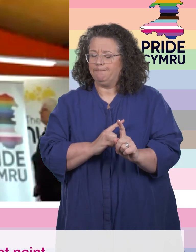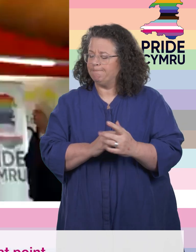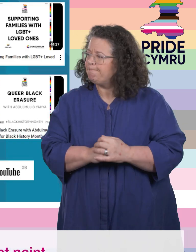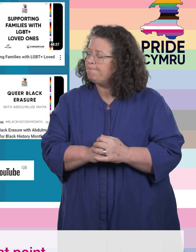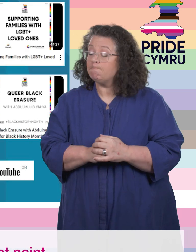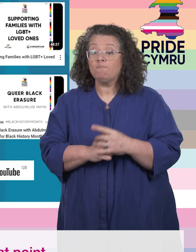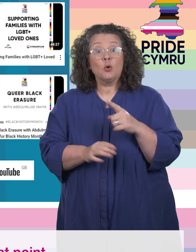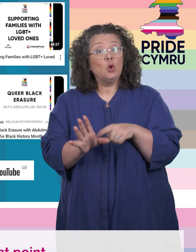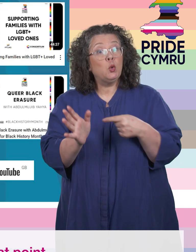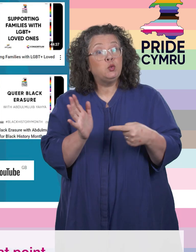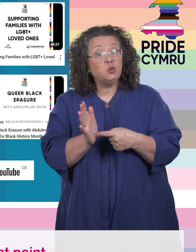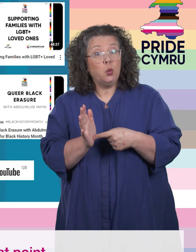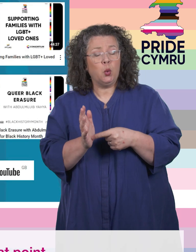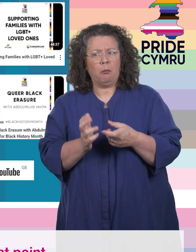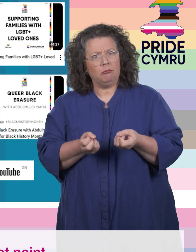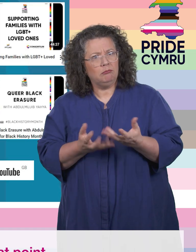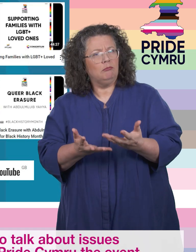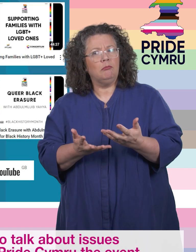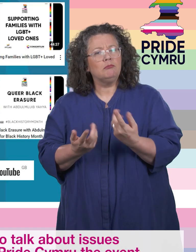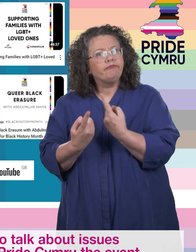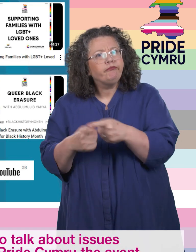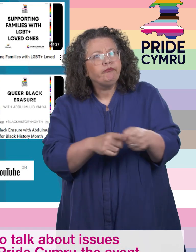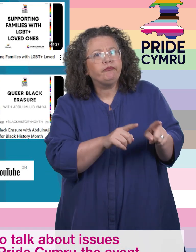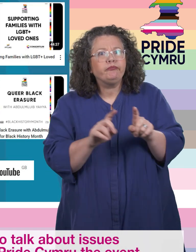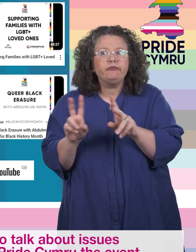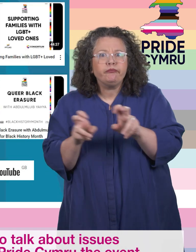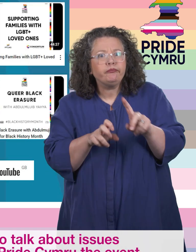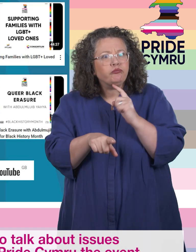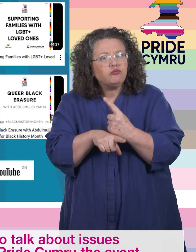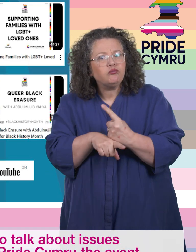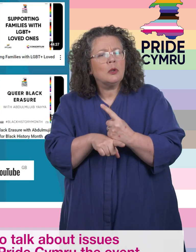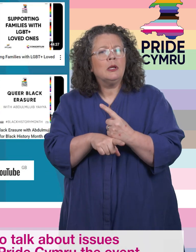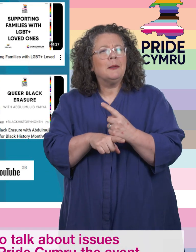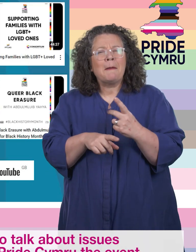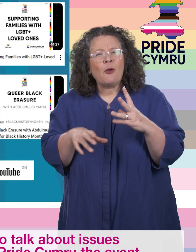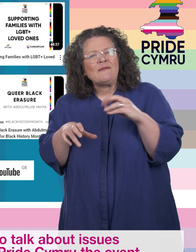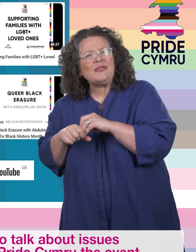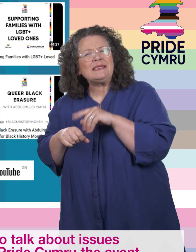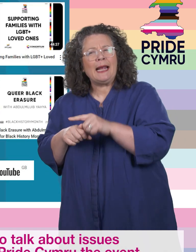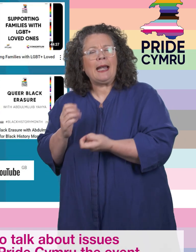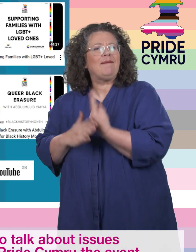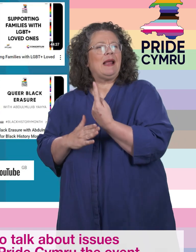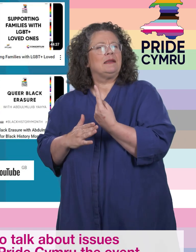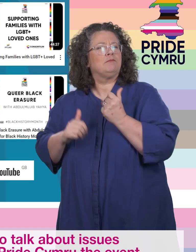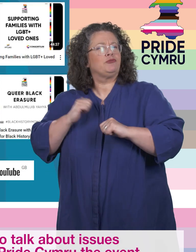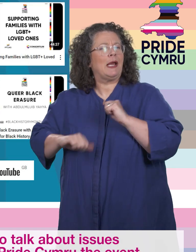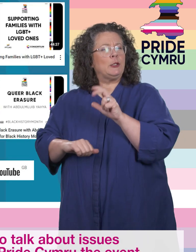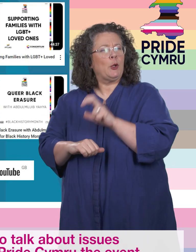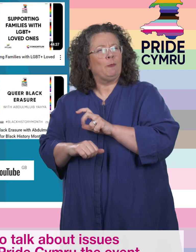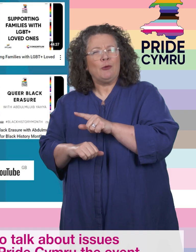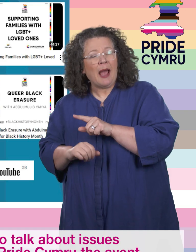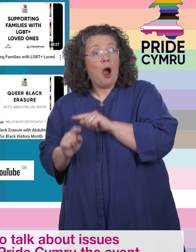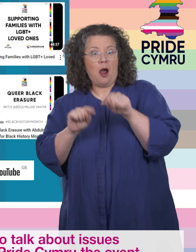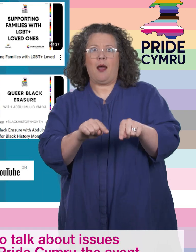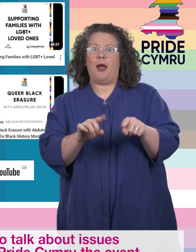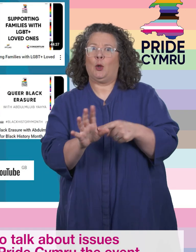And just to reiterate the point, that channel allows Pride Cymru to talk